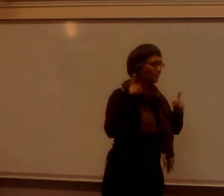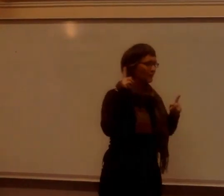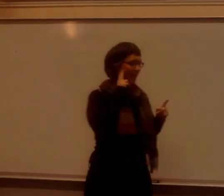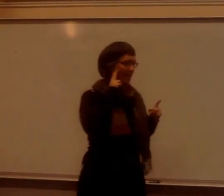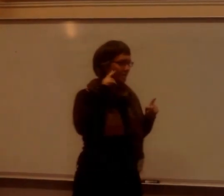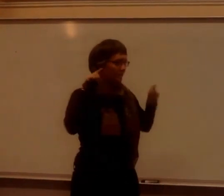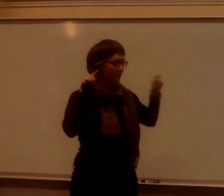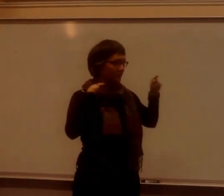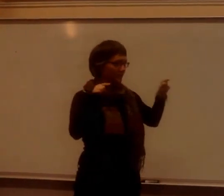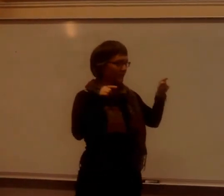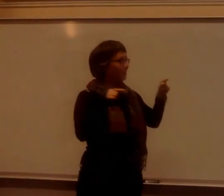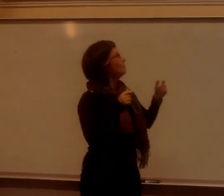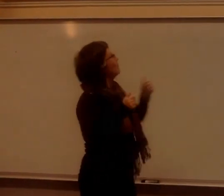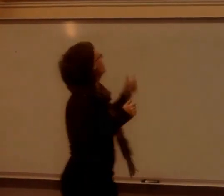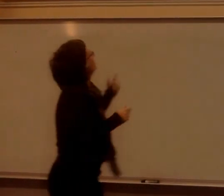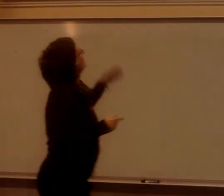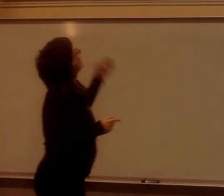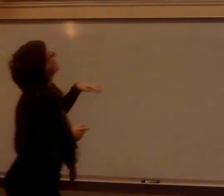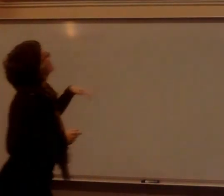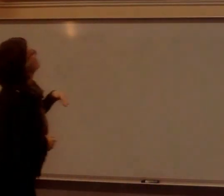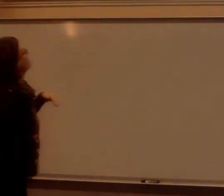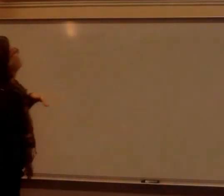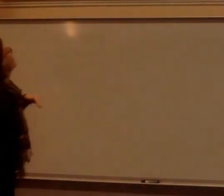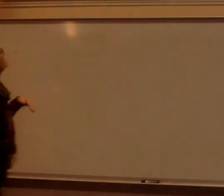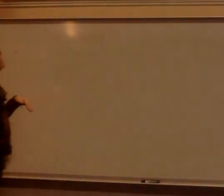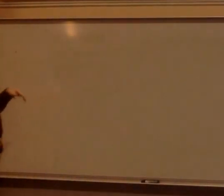Can you go back to the earlier slide?